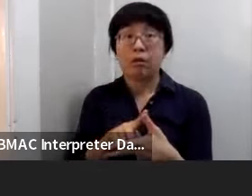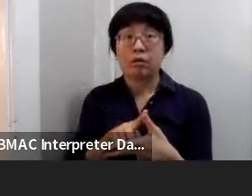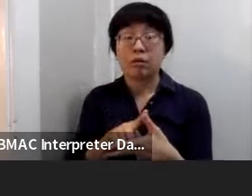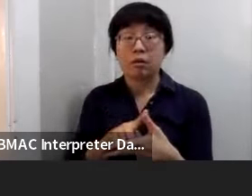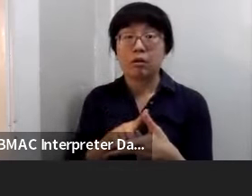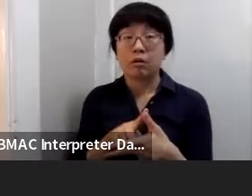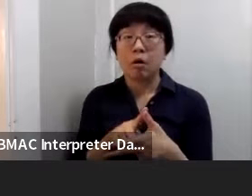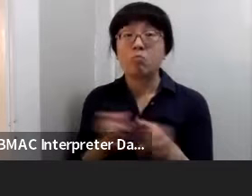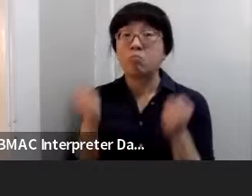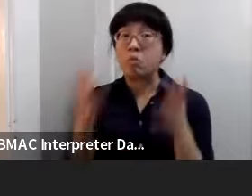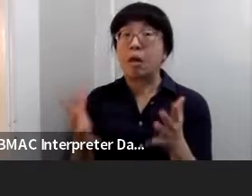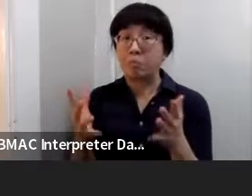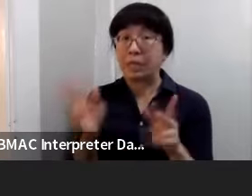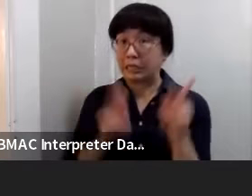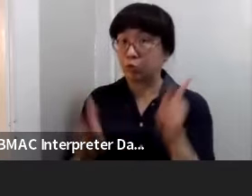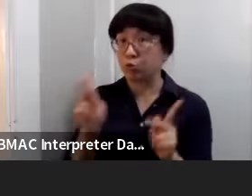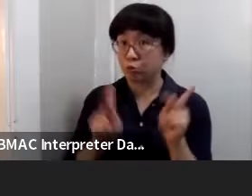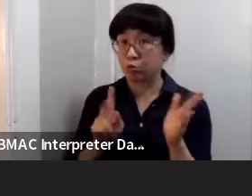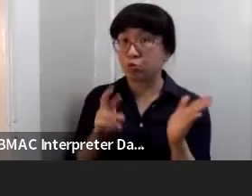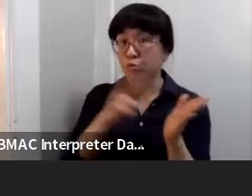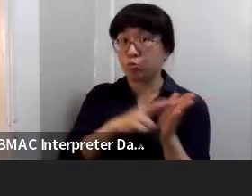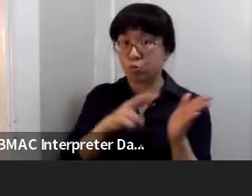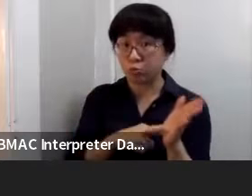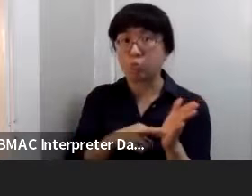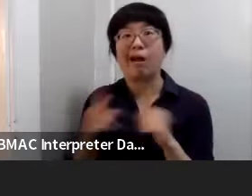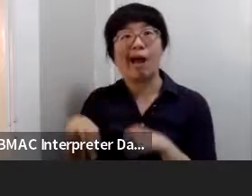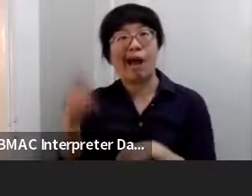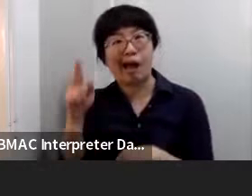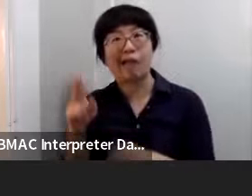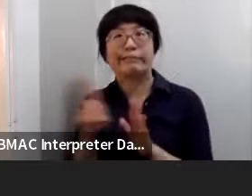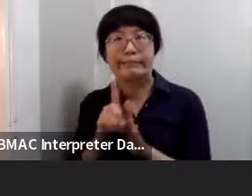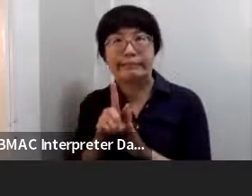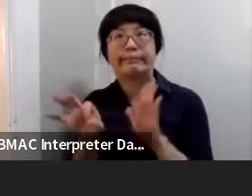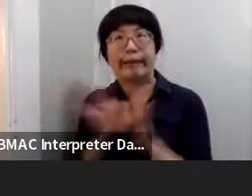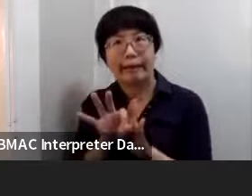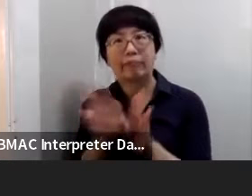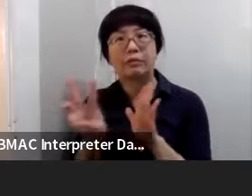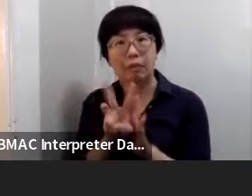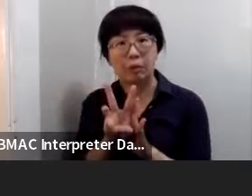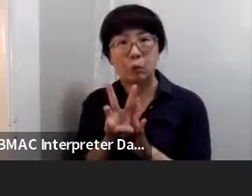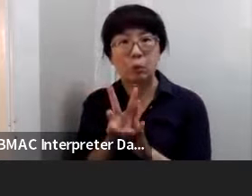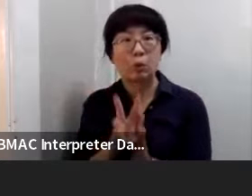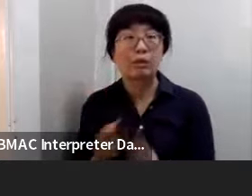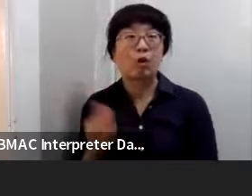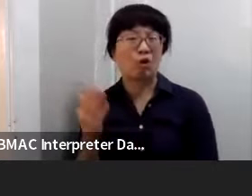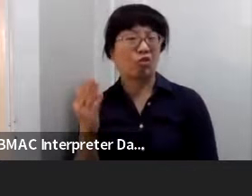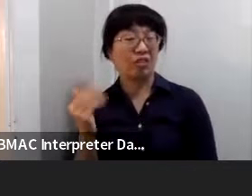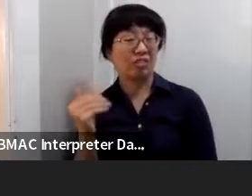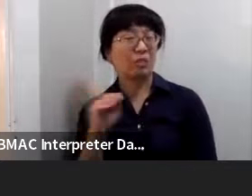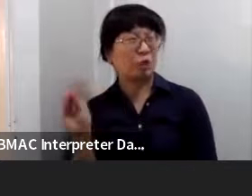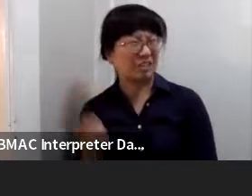have considerable enrollments that have a high DFW rate. Typically 15% is a number where you start to look